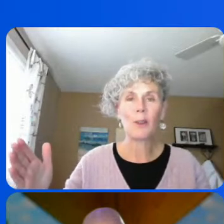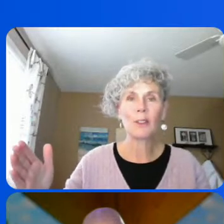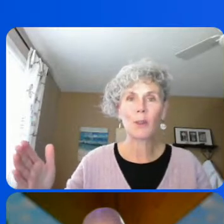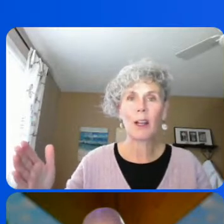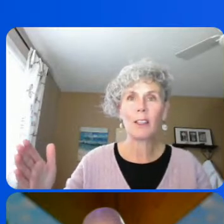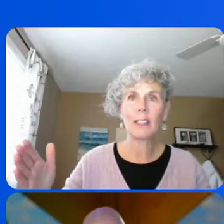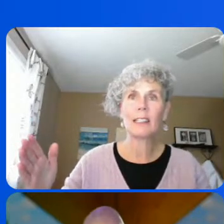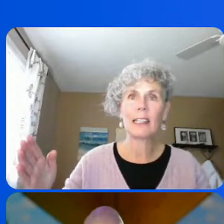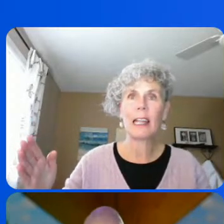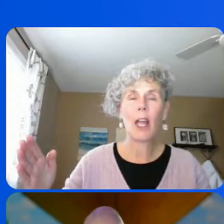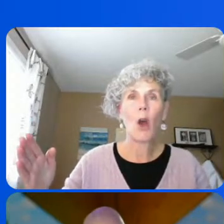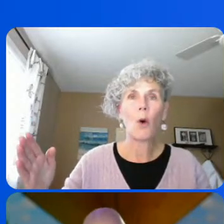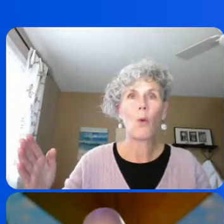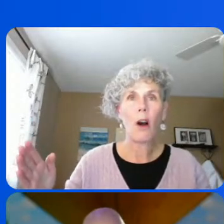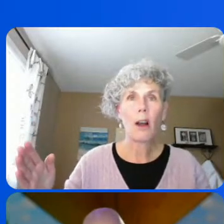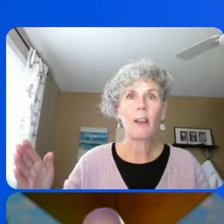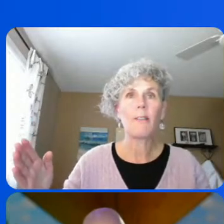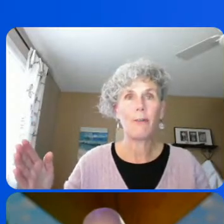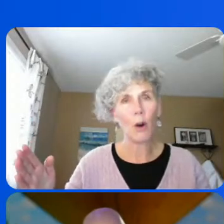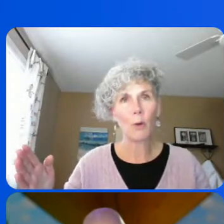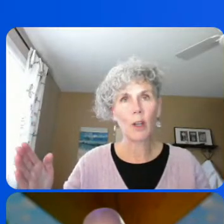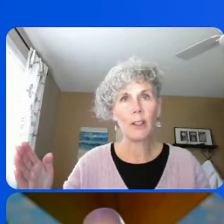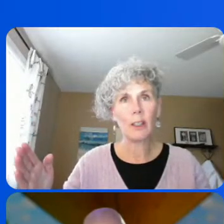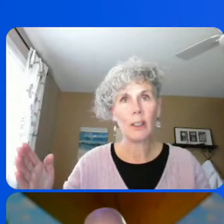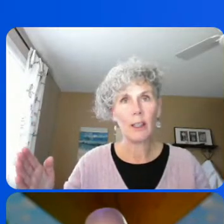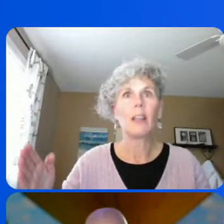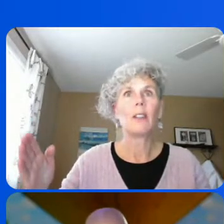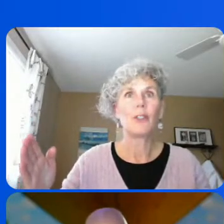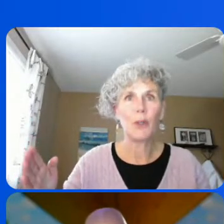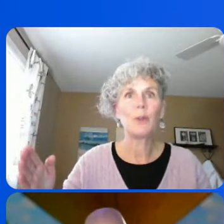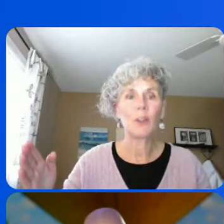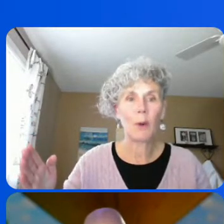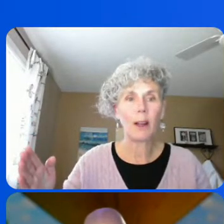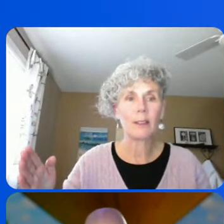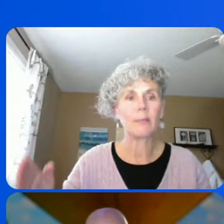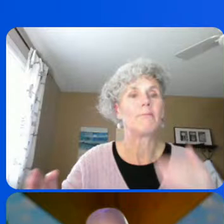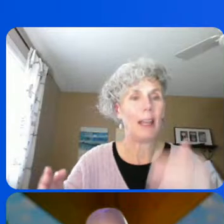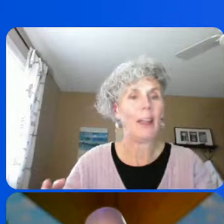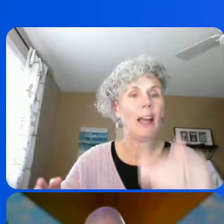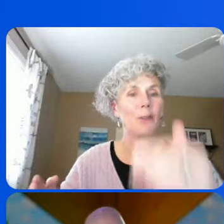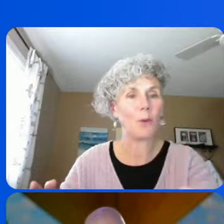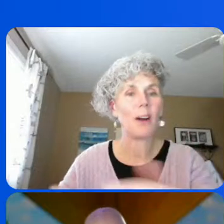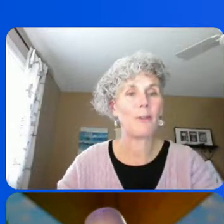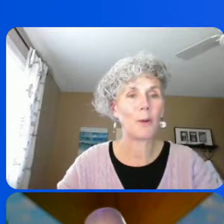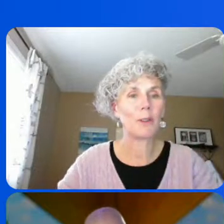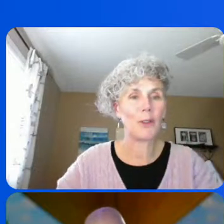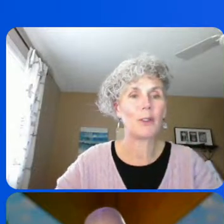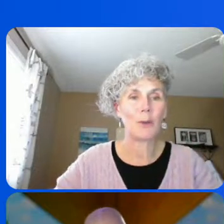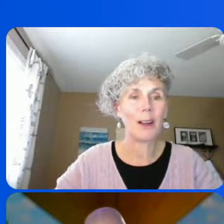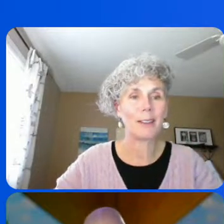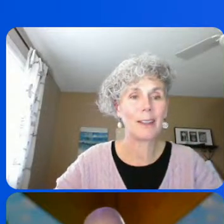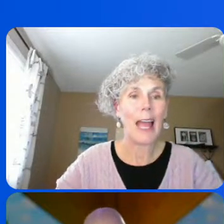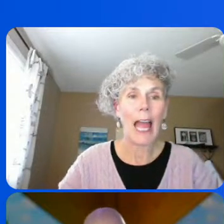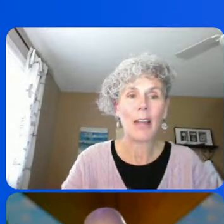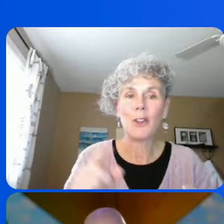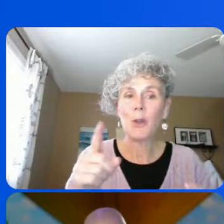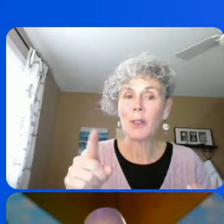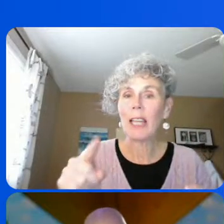on one of those squares and say, walk forward 2 squares. and they have to walk forward 2 squares. And you can have